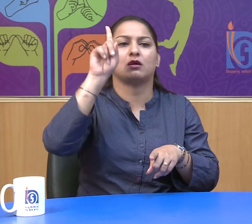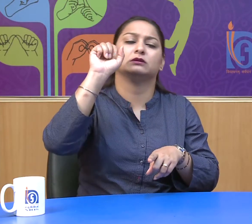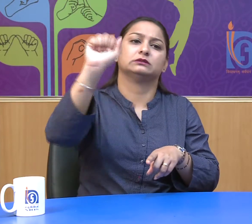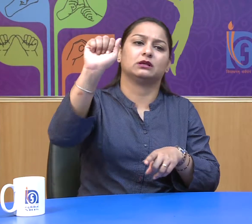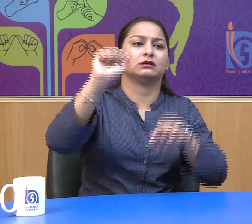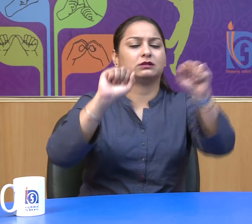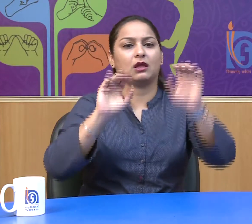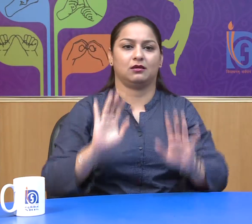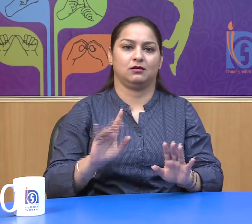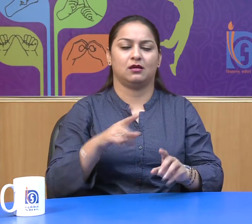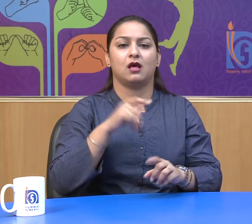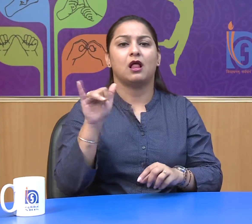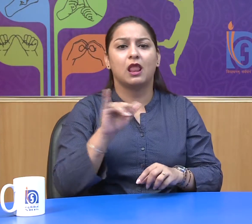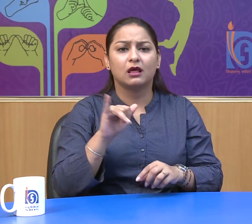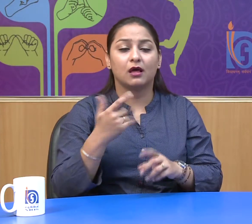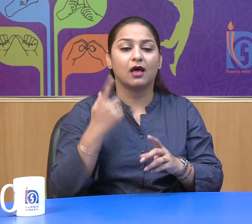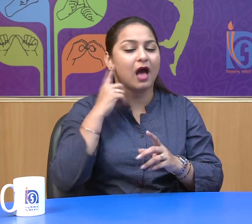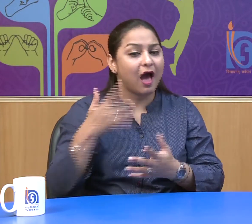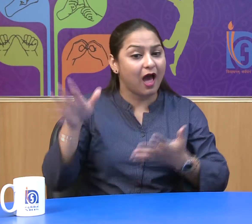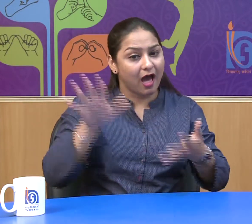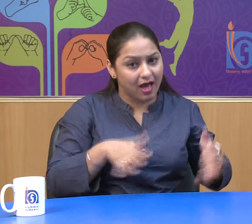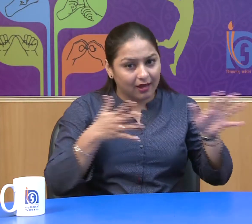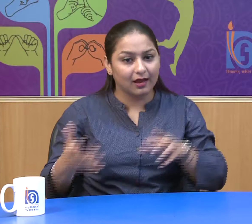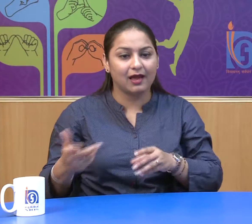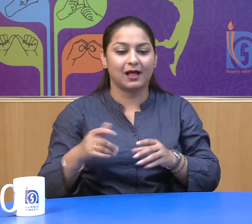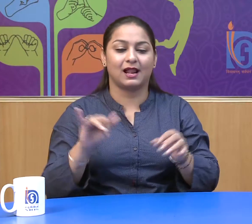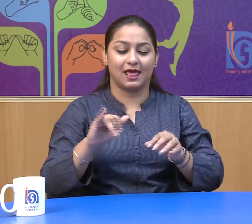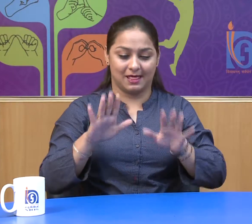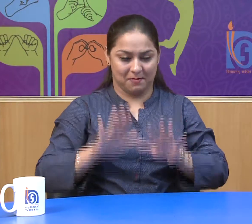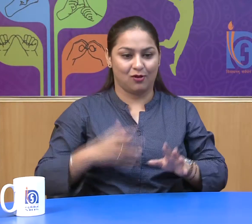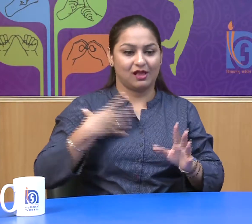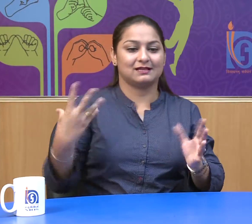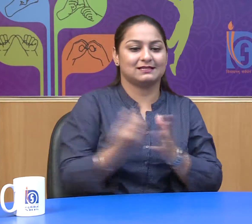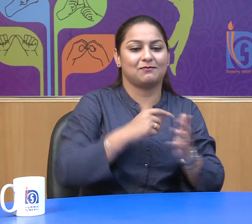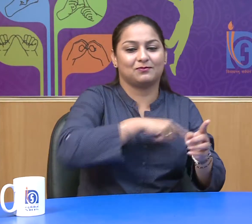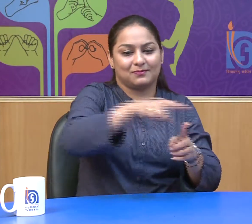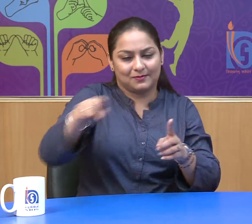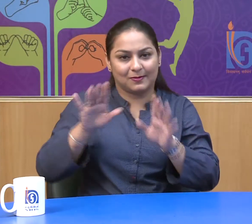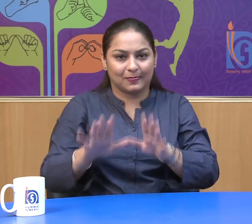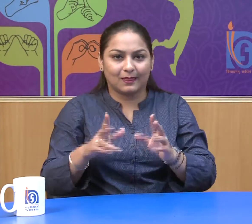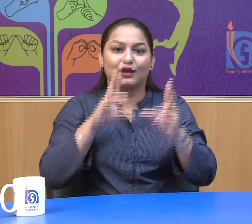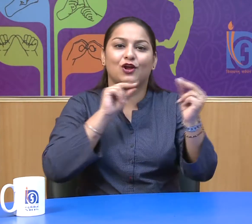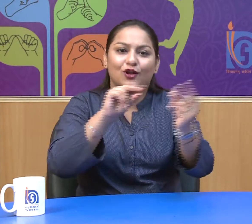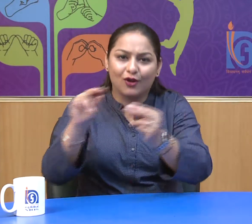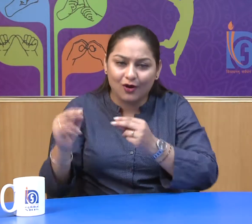etc., united the people as nothing else could have done. It